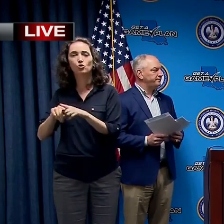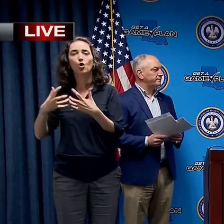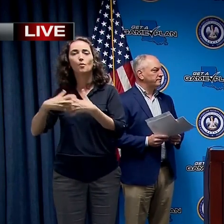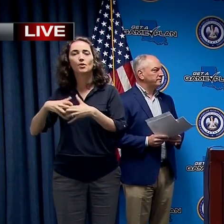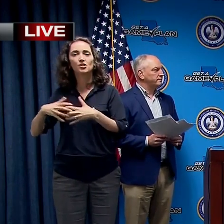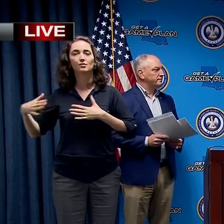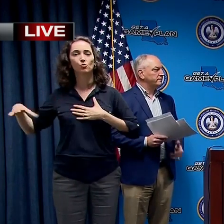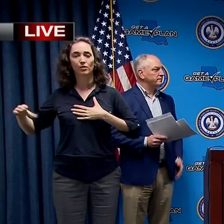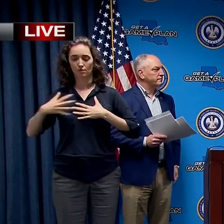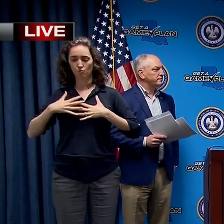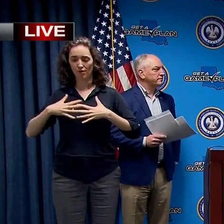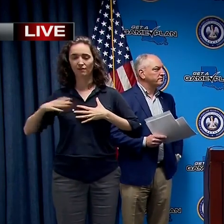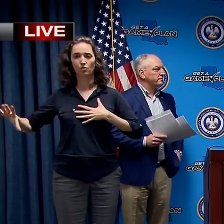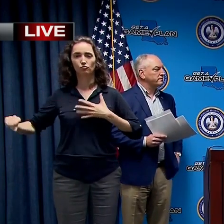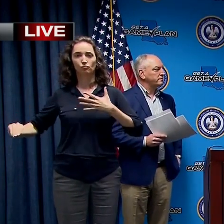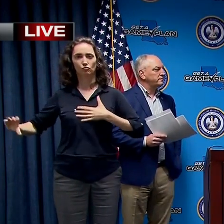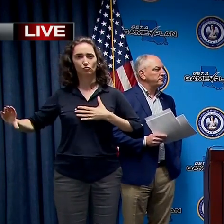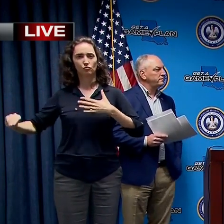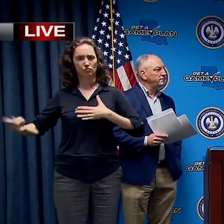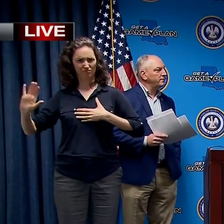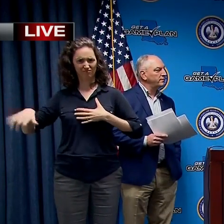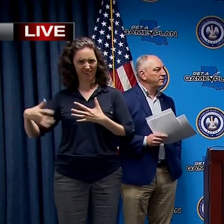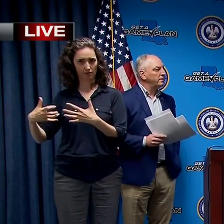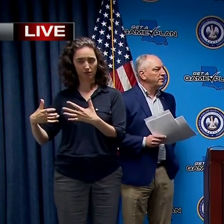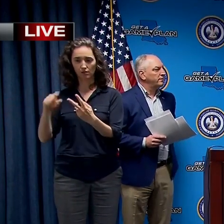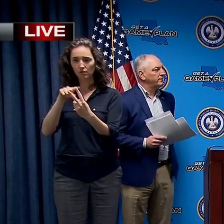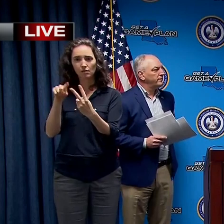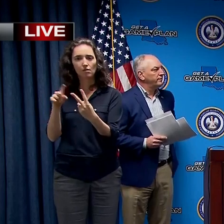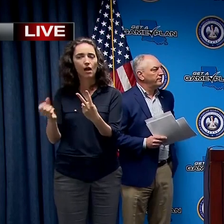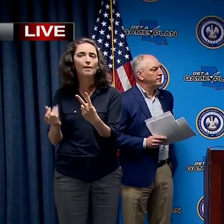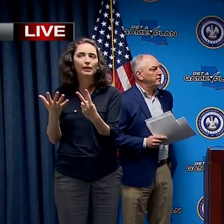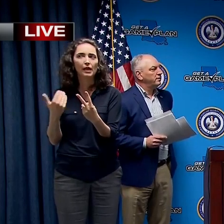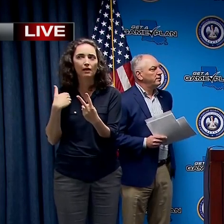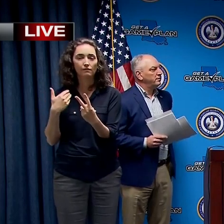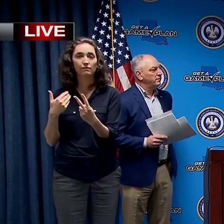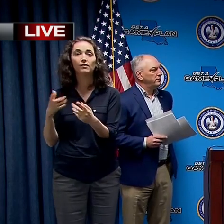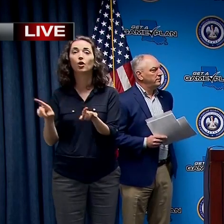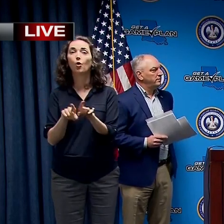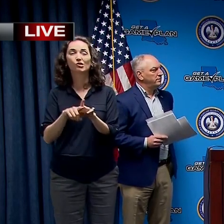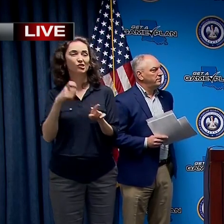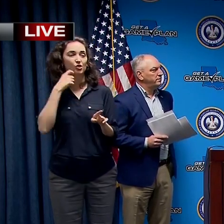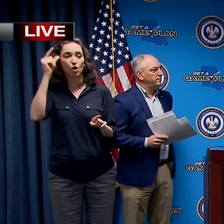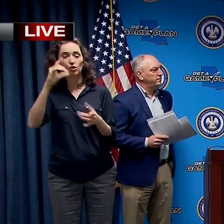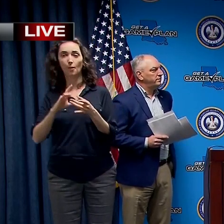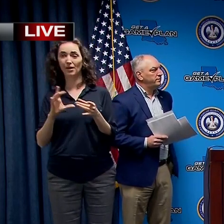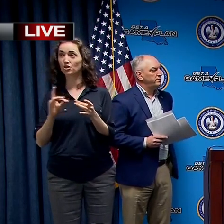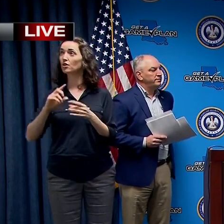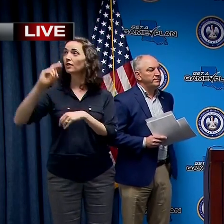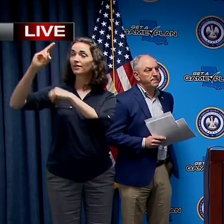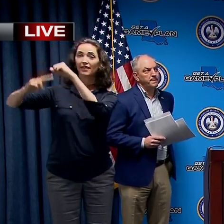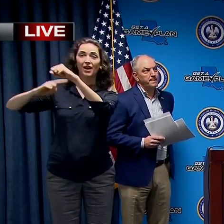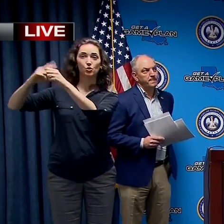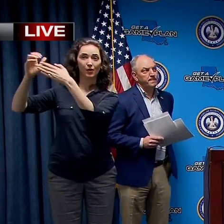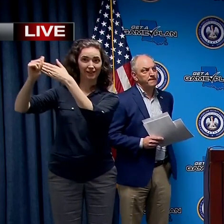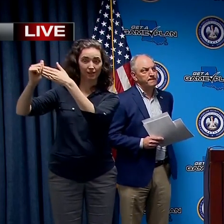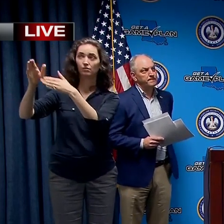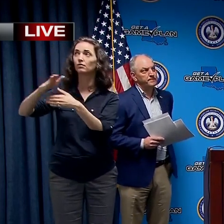lot about those. You also, as the governor noted, recently heard from the national leadership in the White